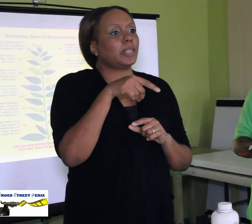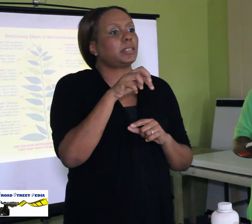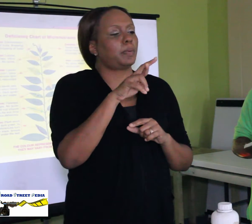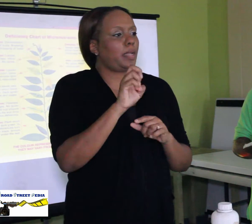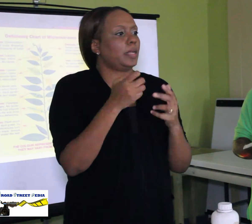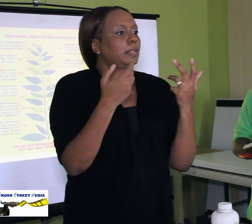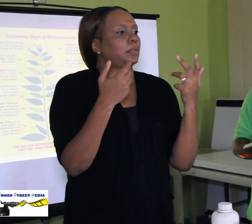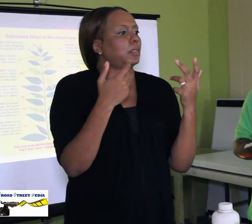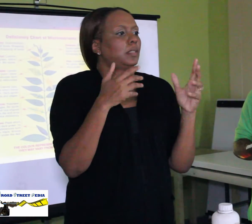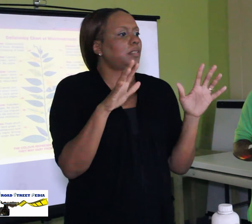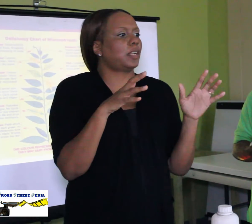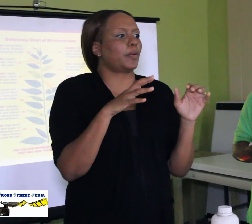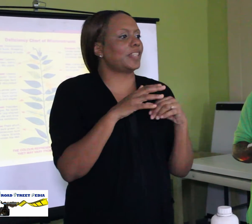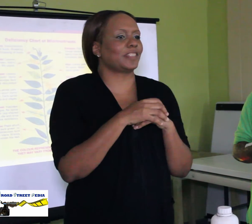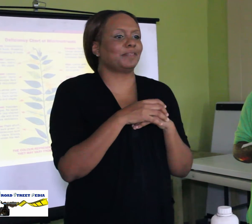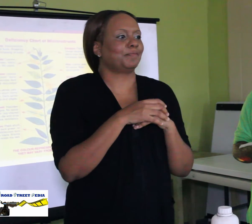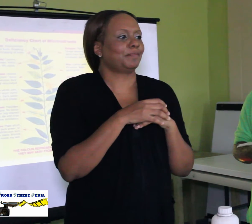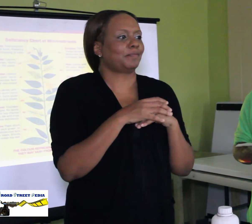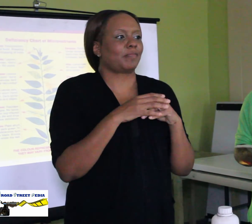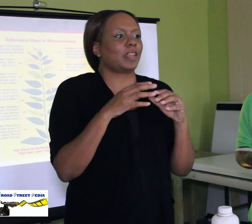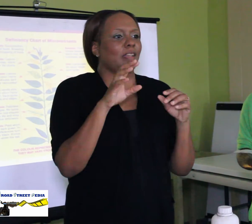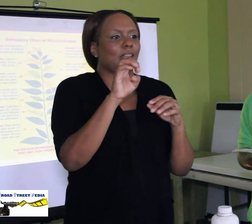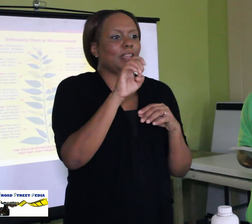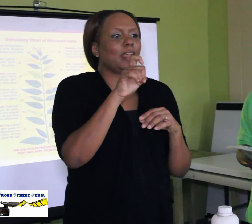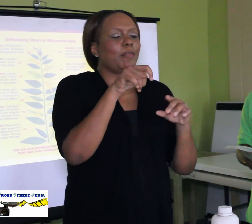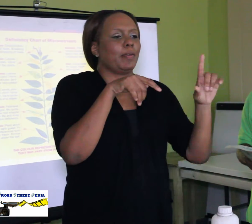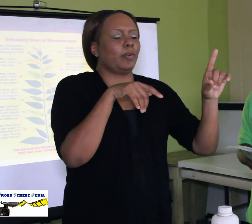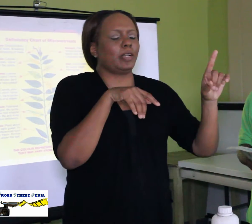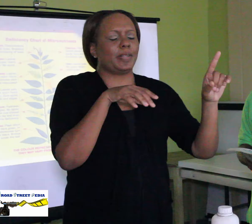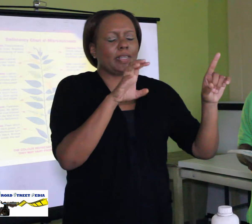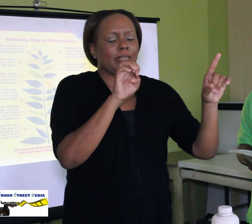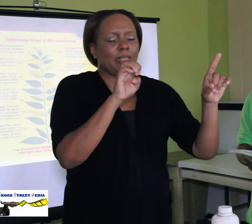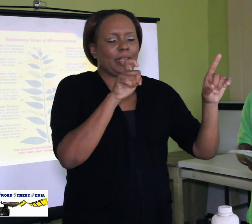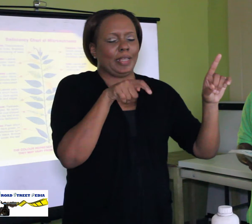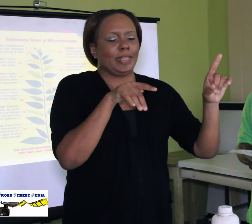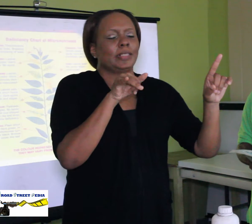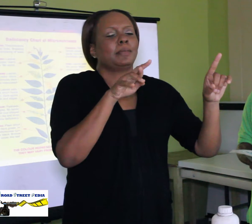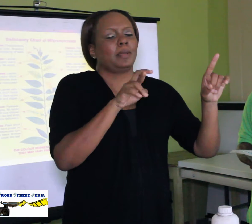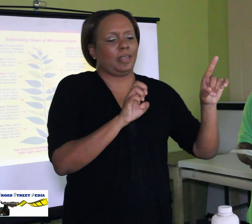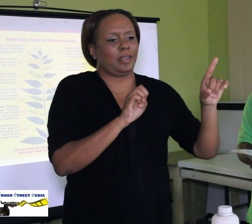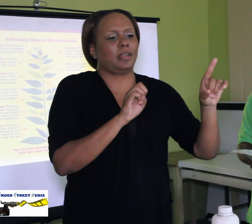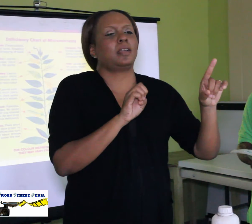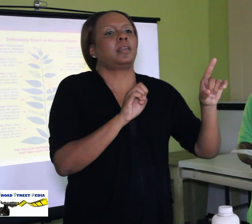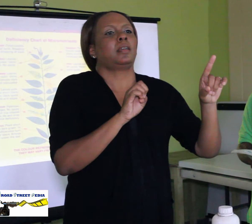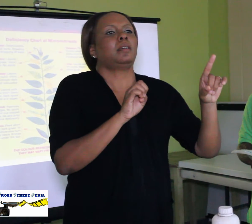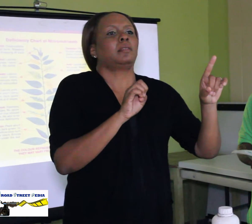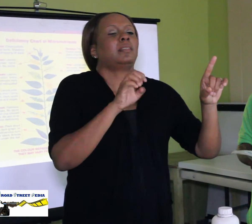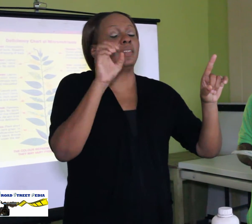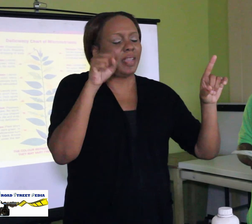Question about that. Not a question. Just Wait, hold on a minute.